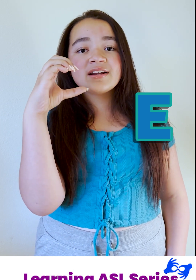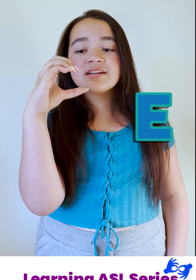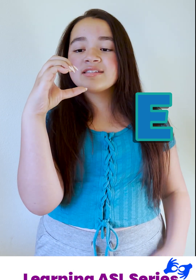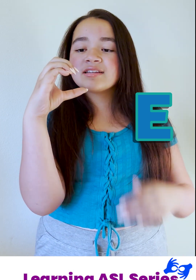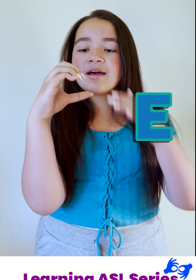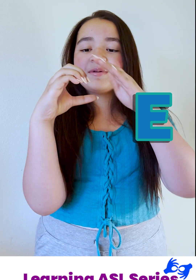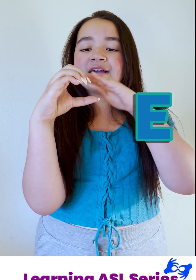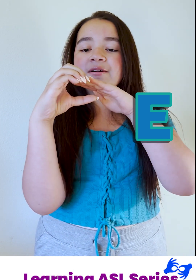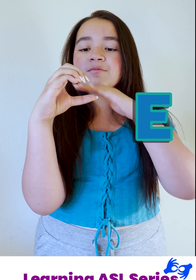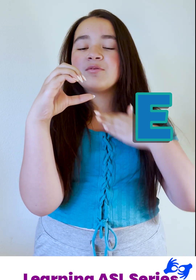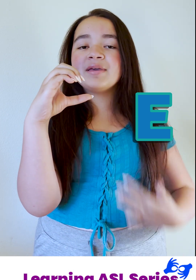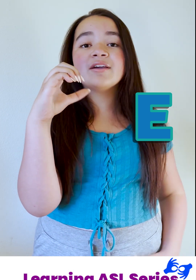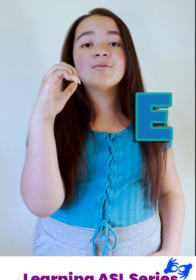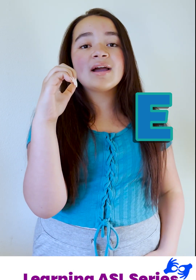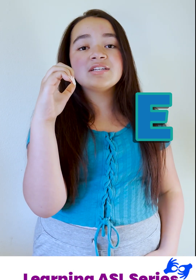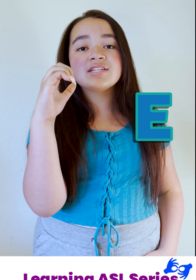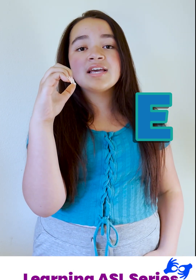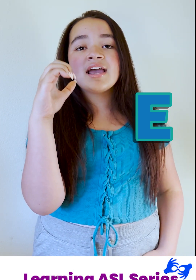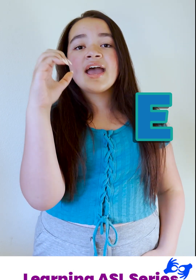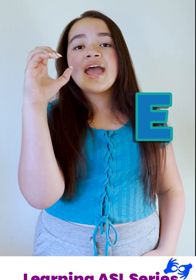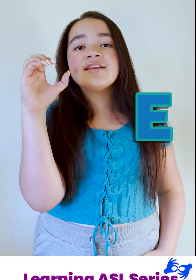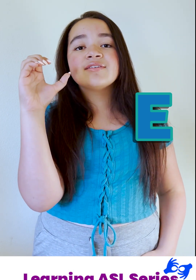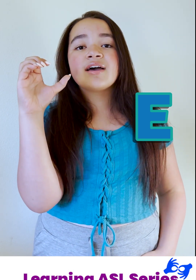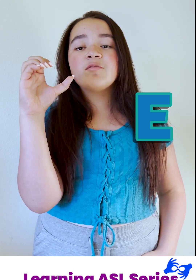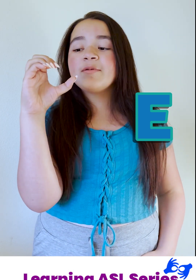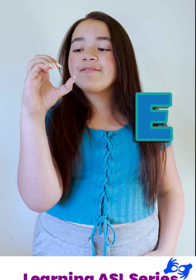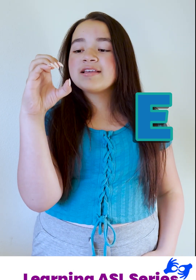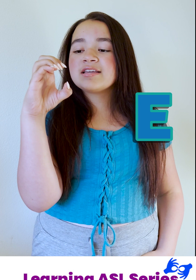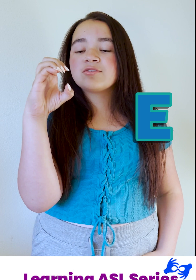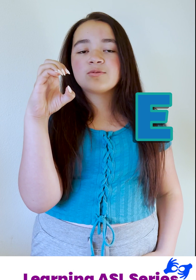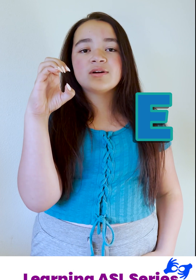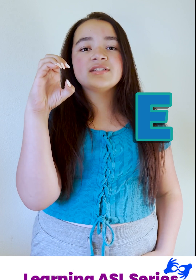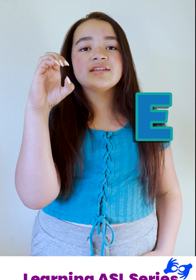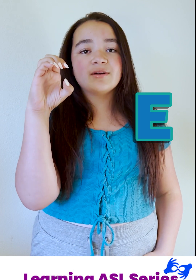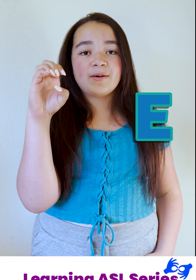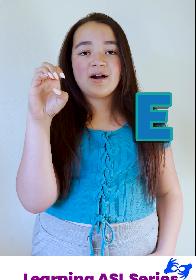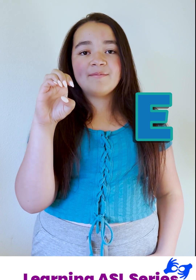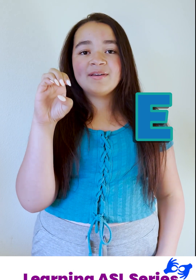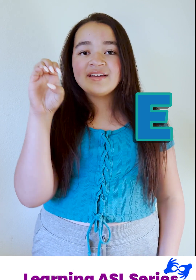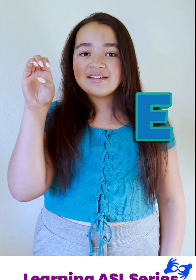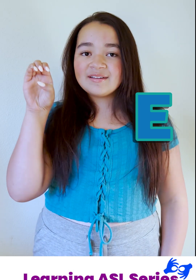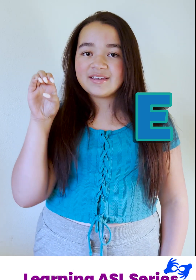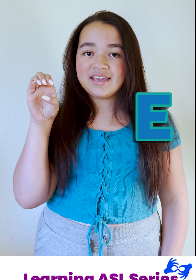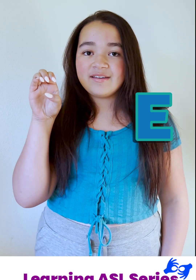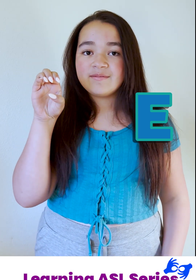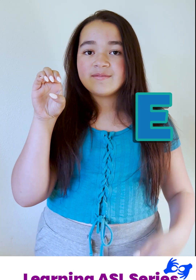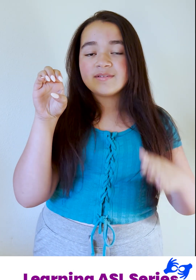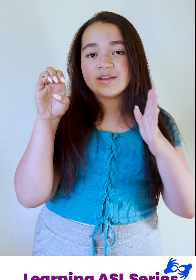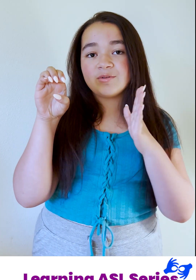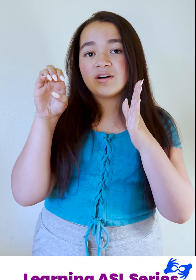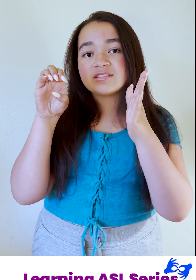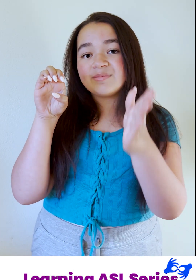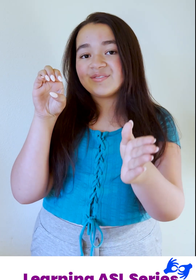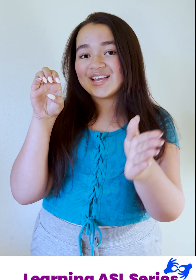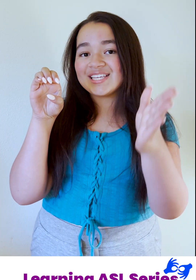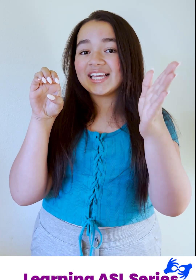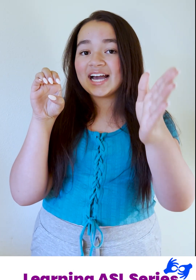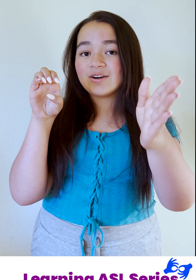forefingers up here will be crunched and your thumb will be facing towards your palm. E. It will also be facing